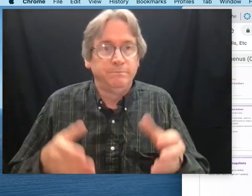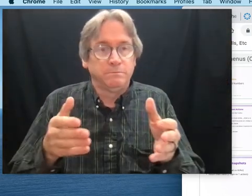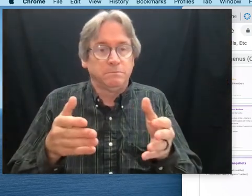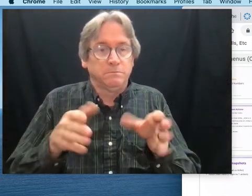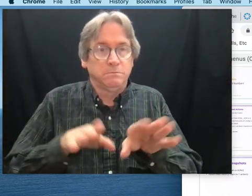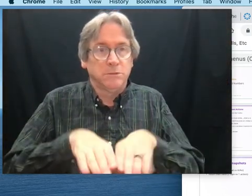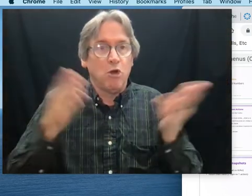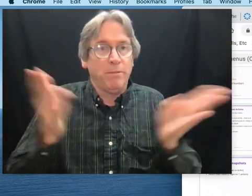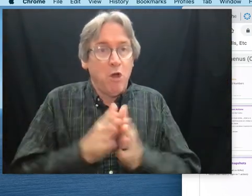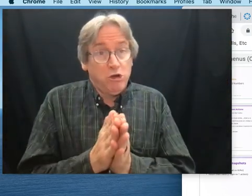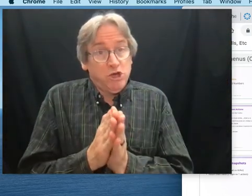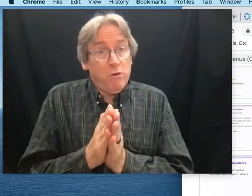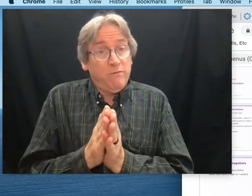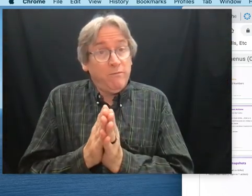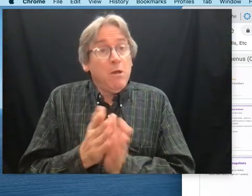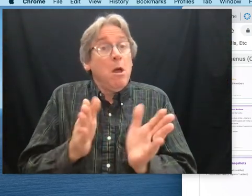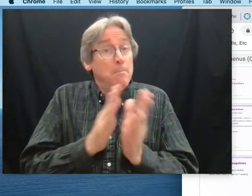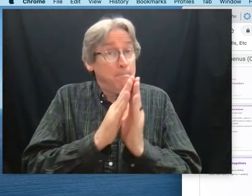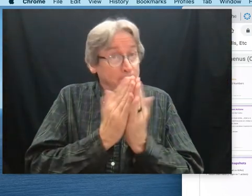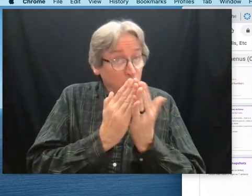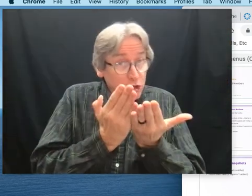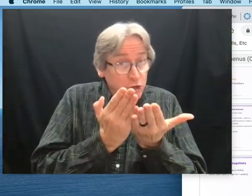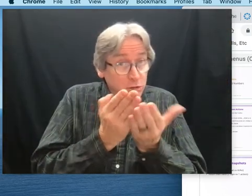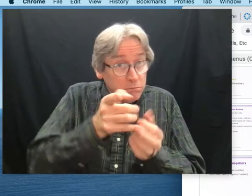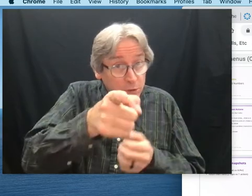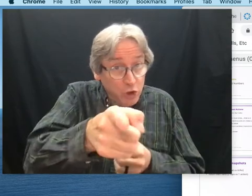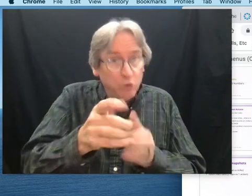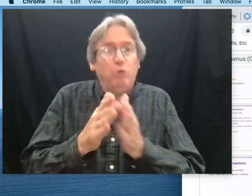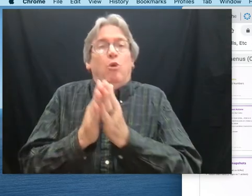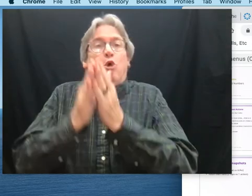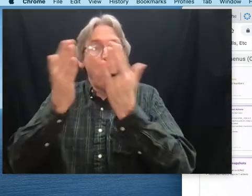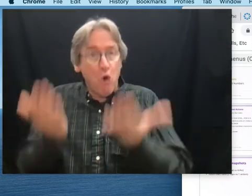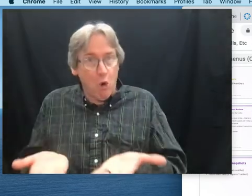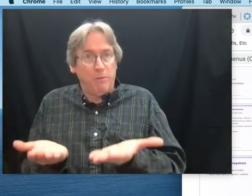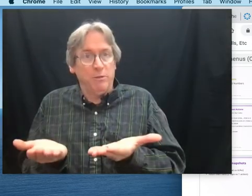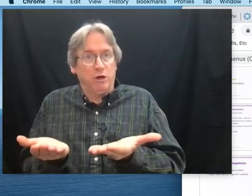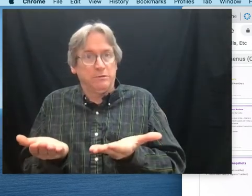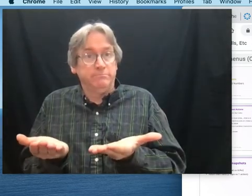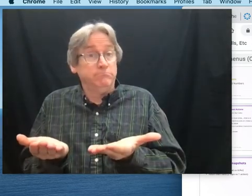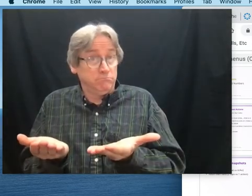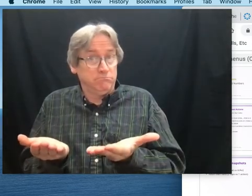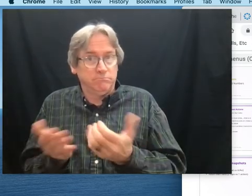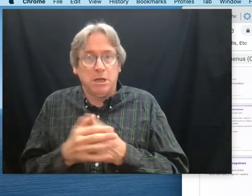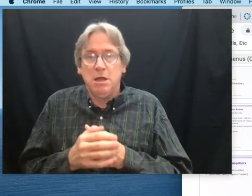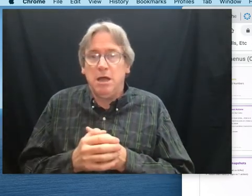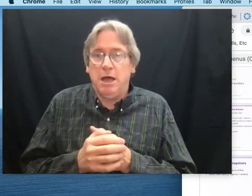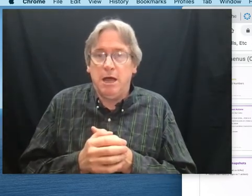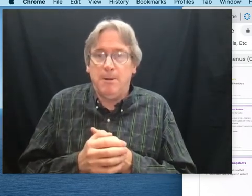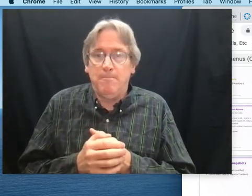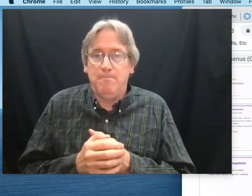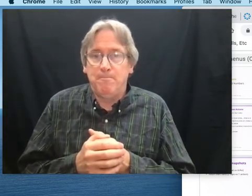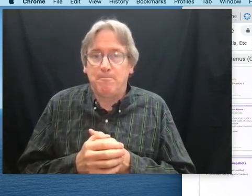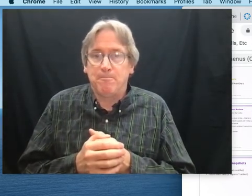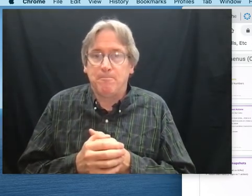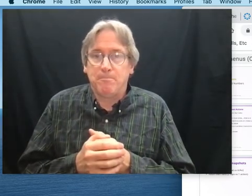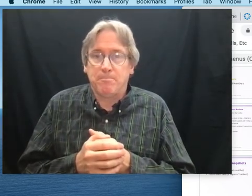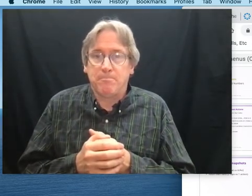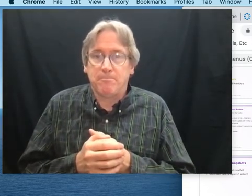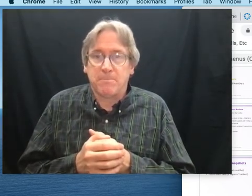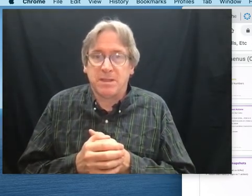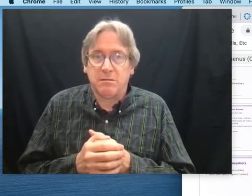um so book you open the book um